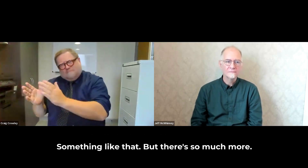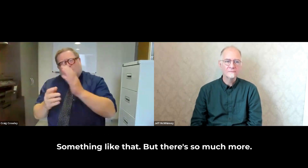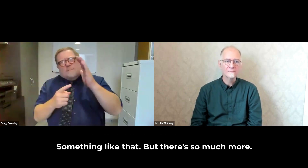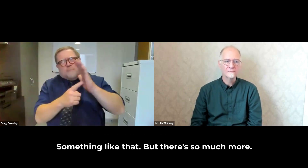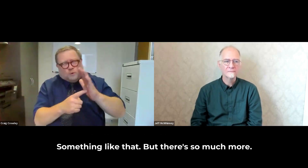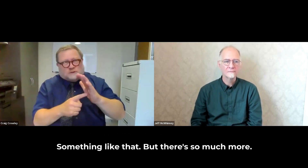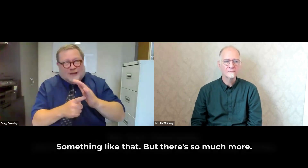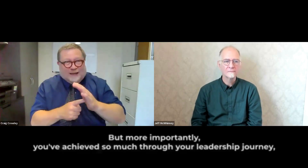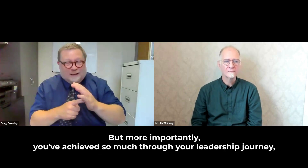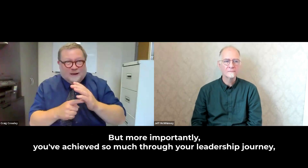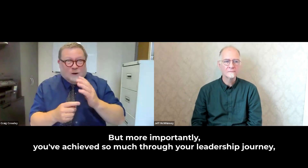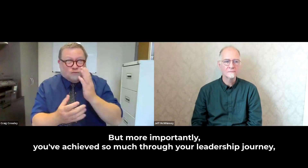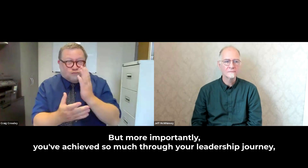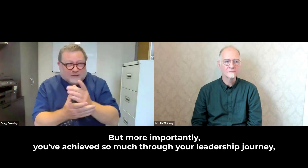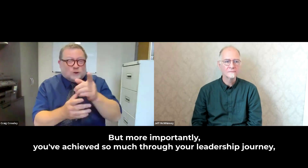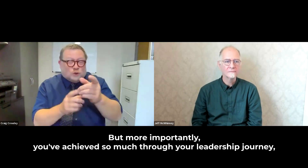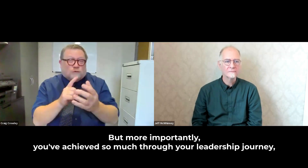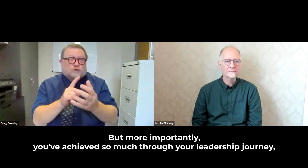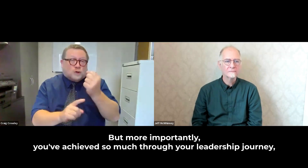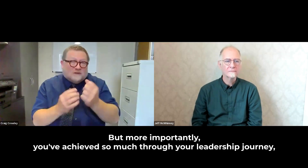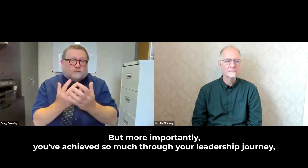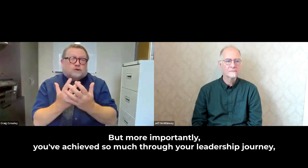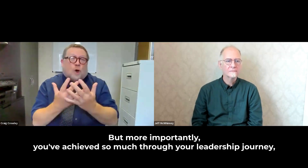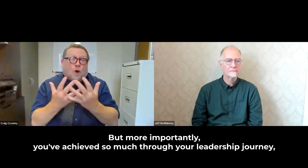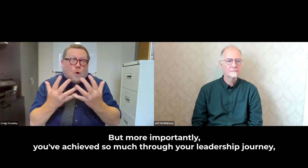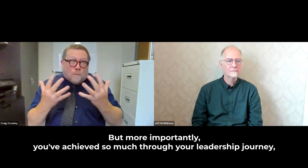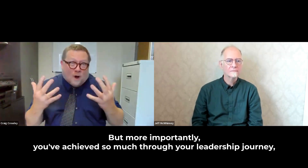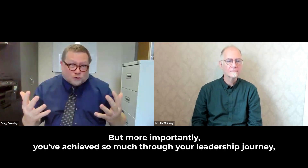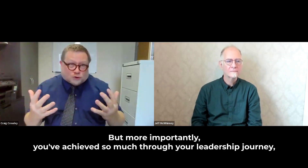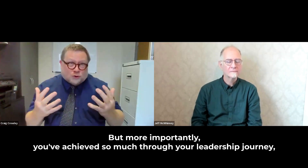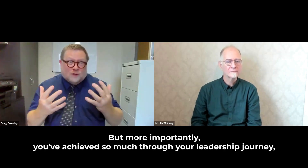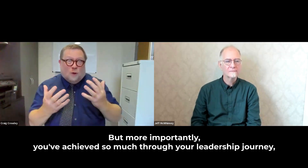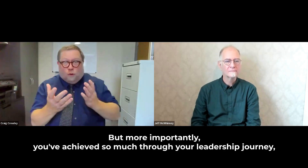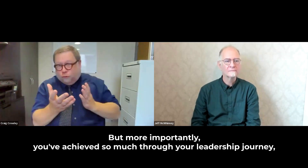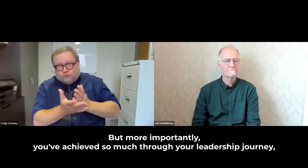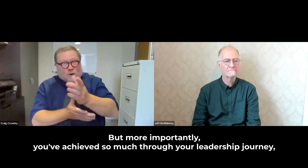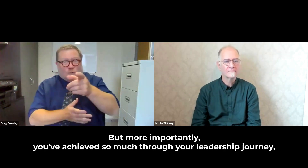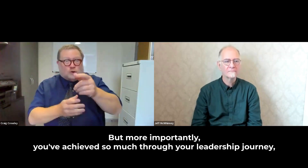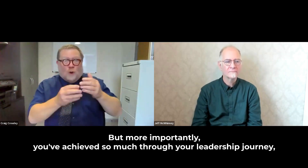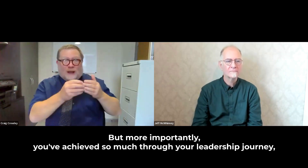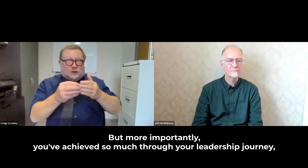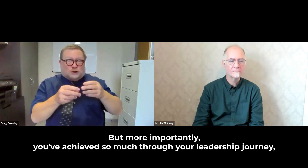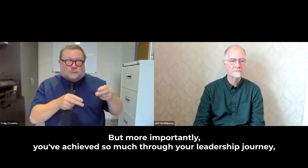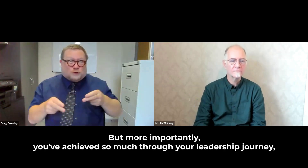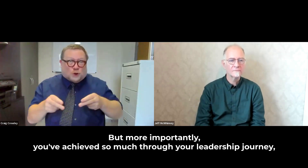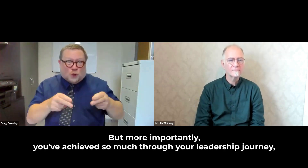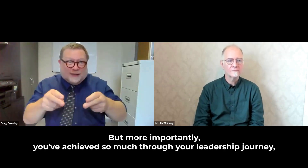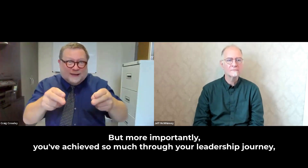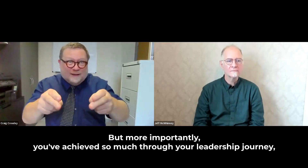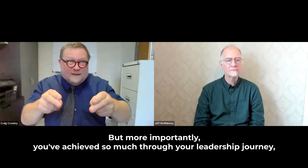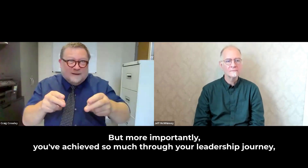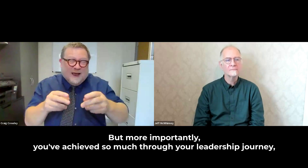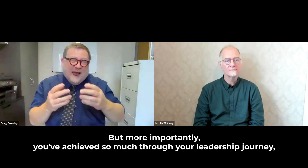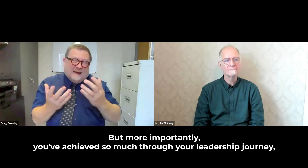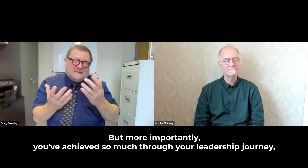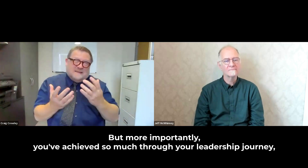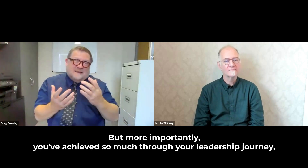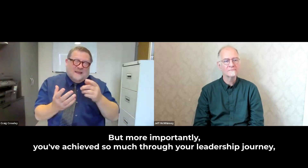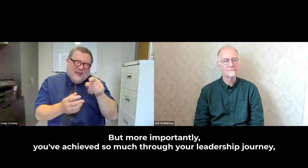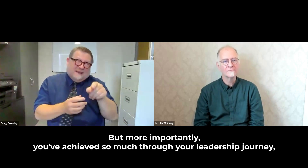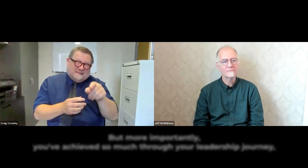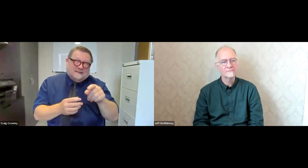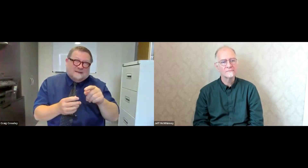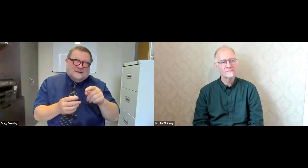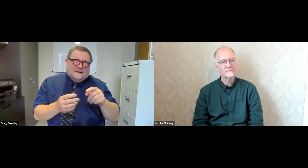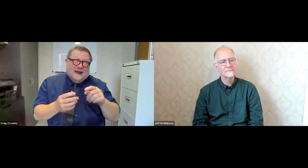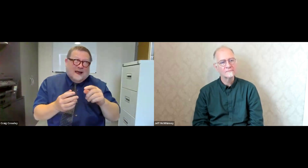there's so much more. But more importantly, you've achieved so much through your leadership